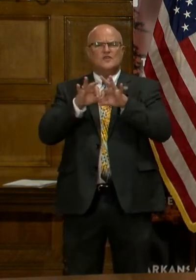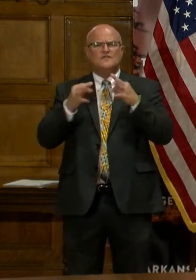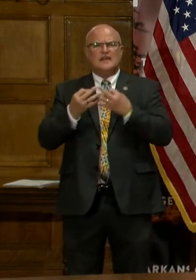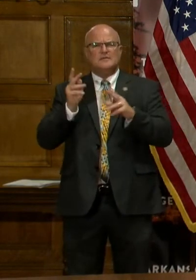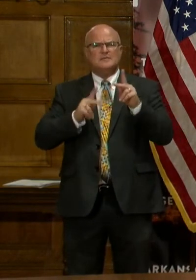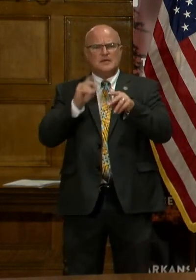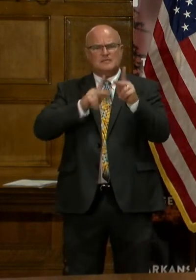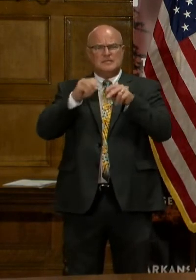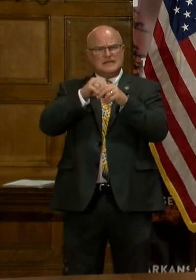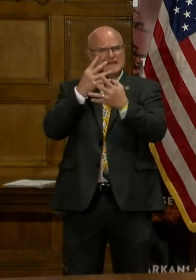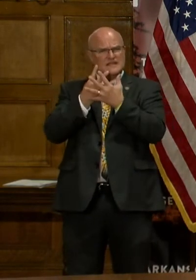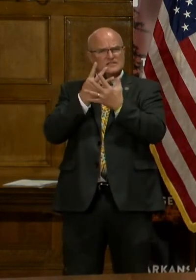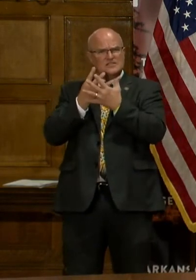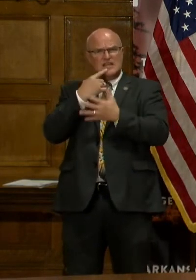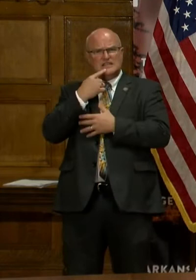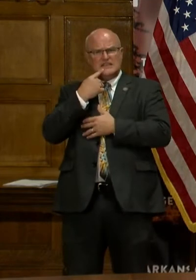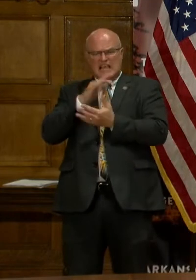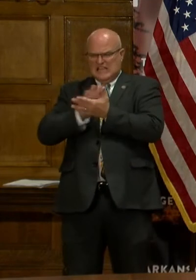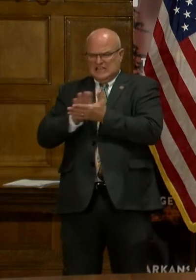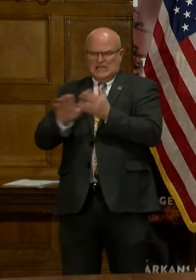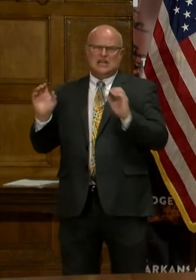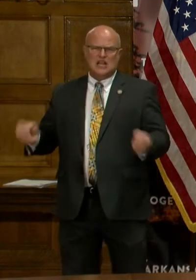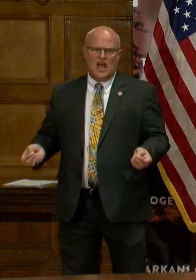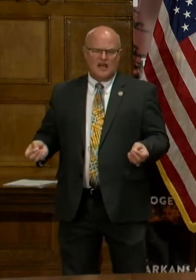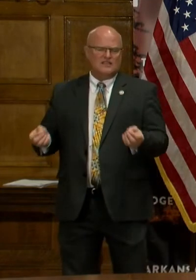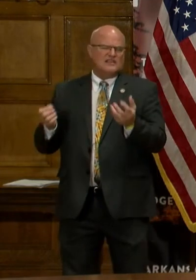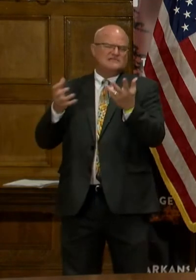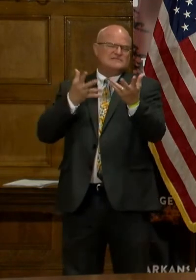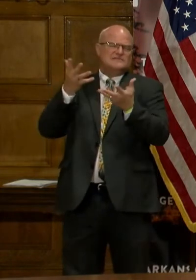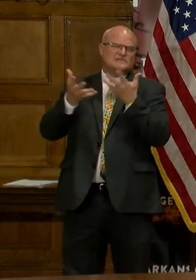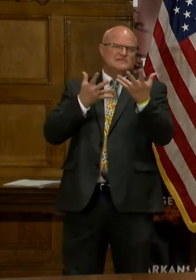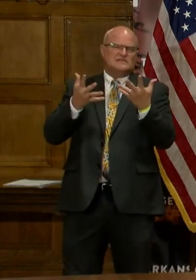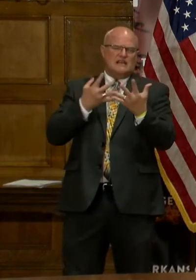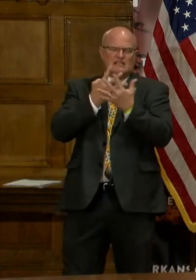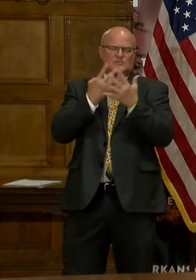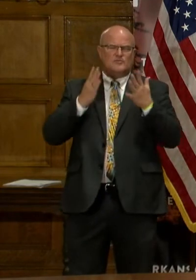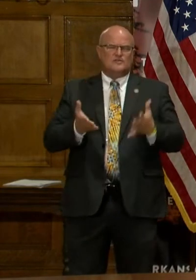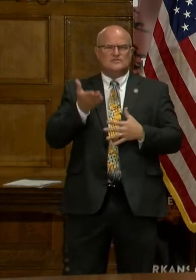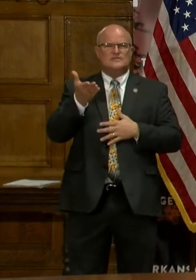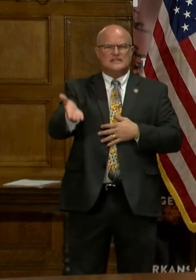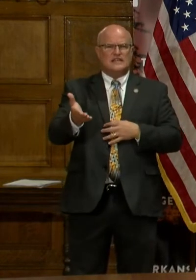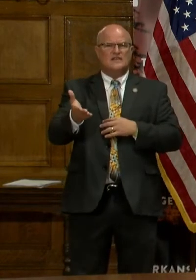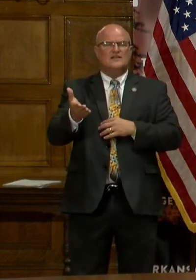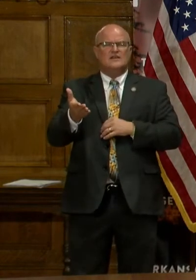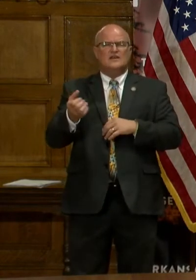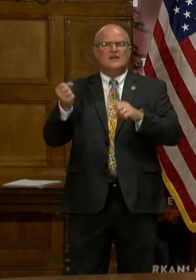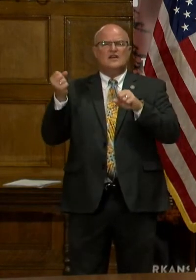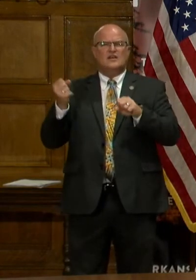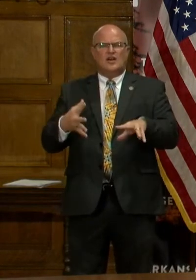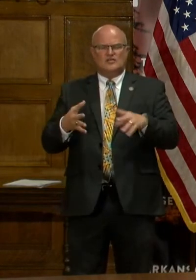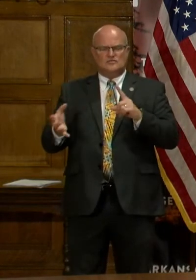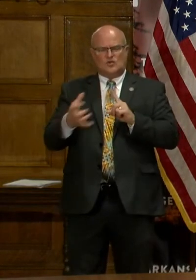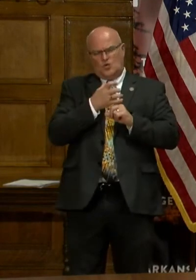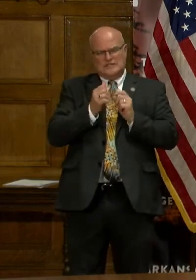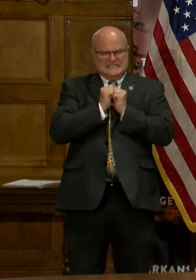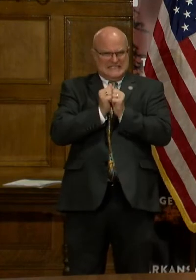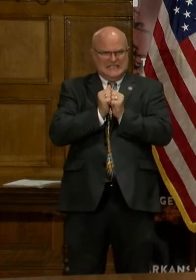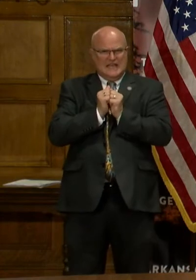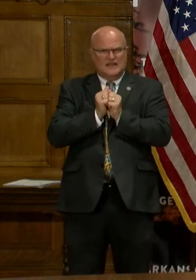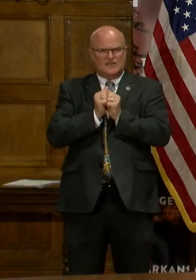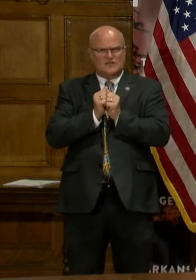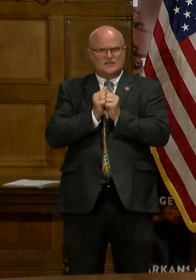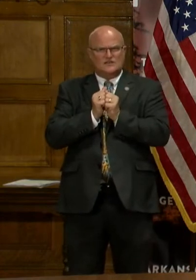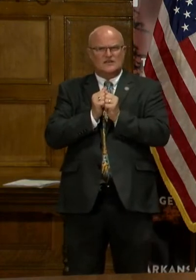those in the jail who say there is no cleaning done inside the jails. The detainees who are COVID-19 positive are quarantined together with